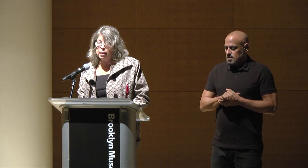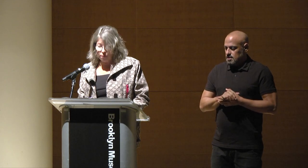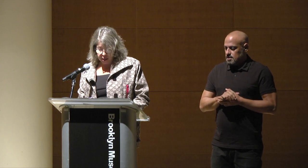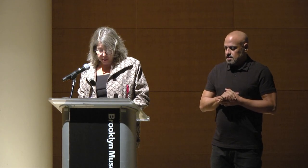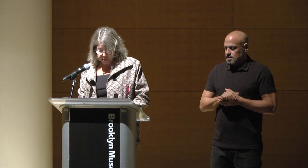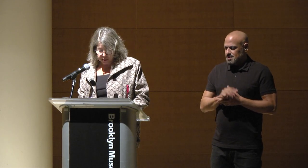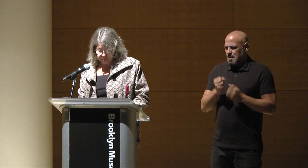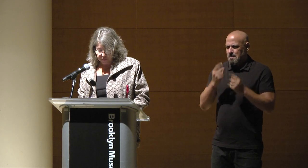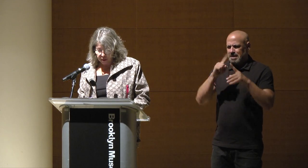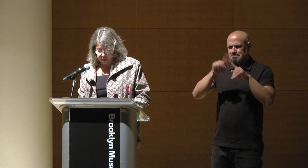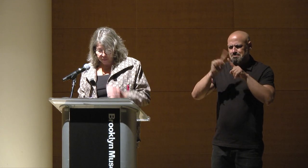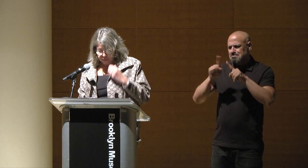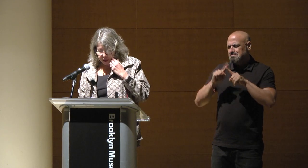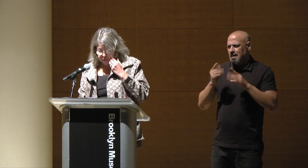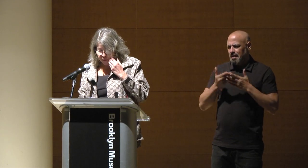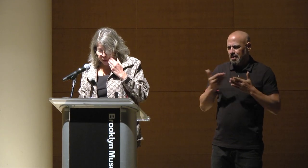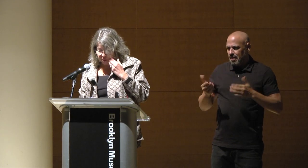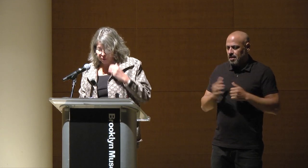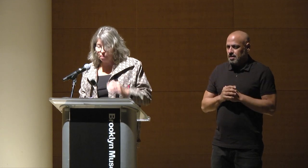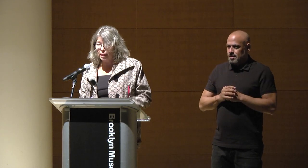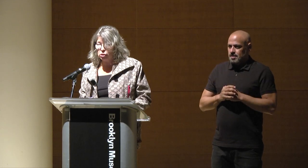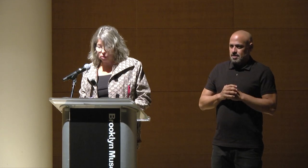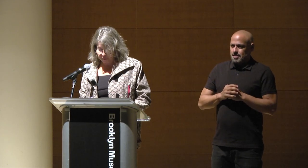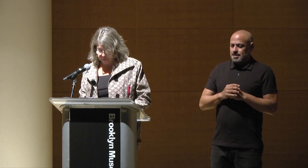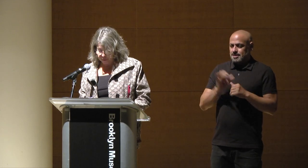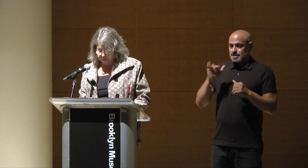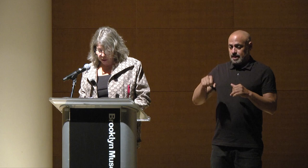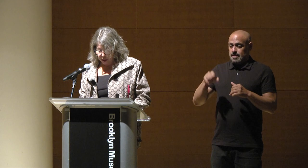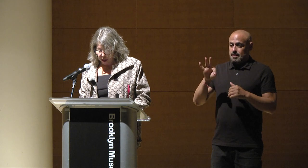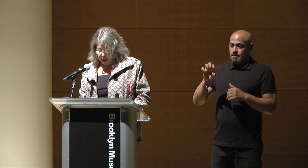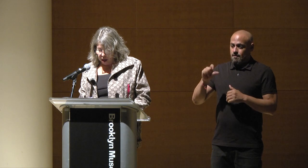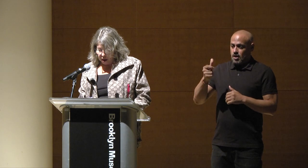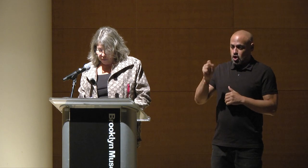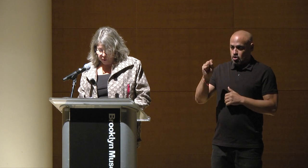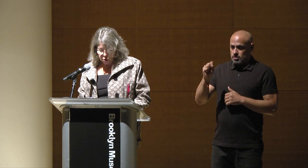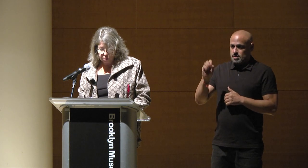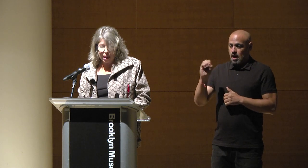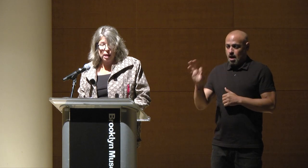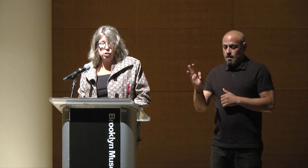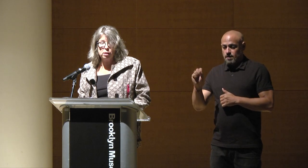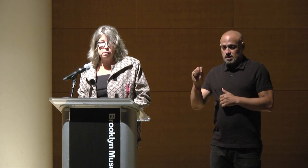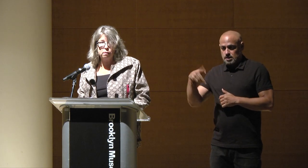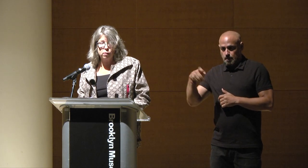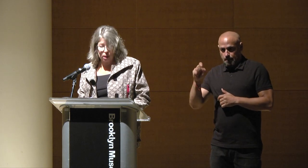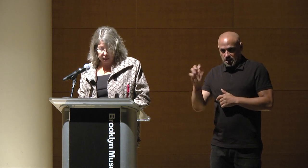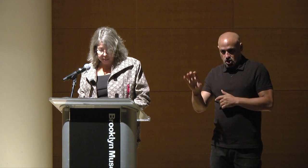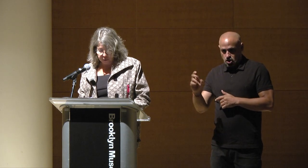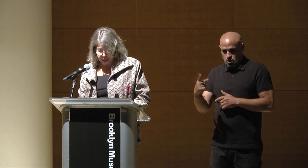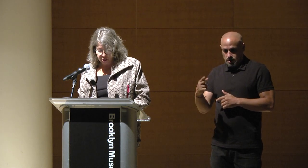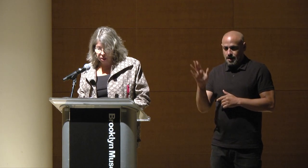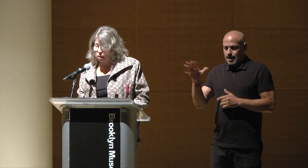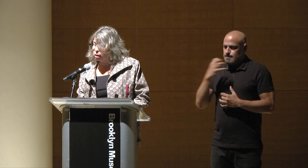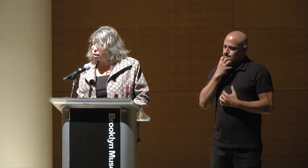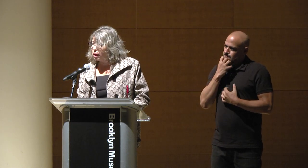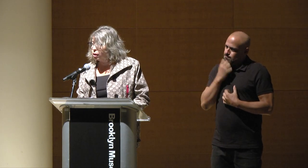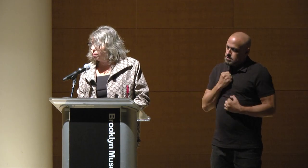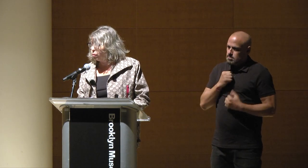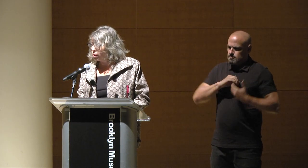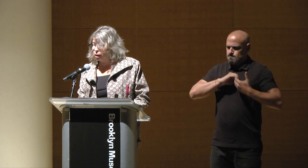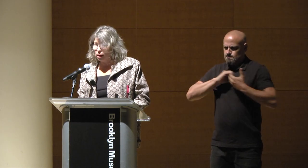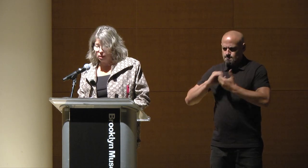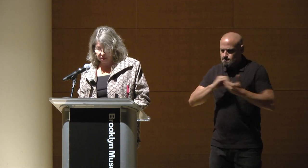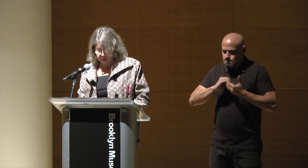Of the many themes in Figures of Speech, Virgil's passion for collaboration